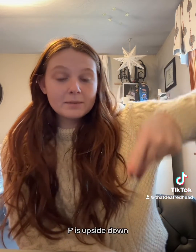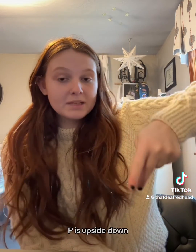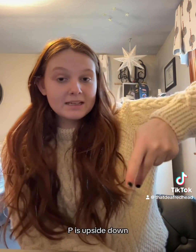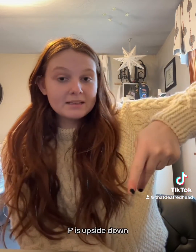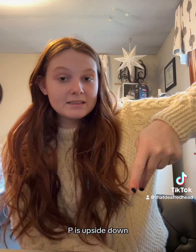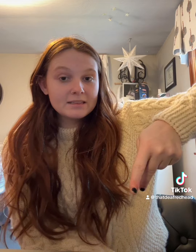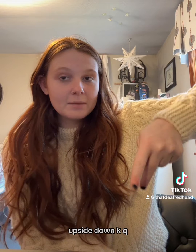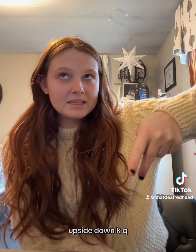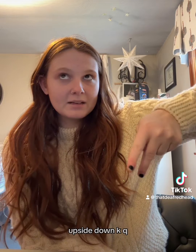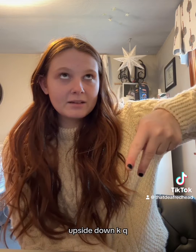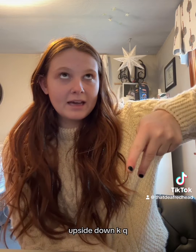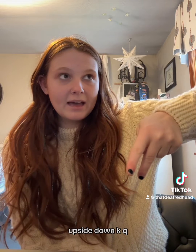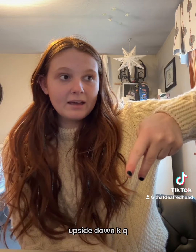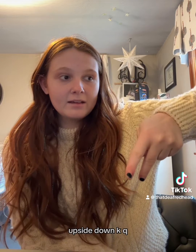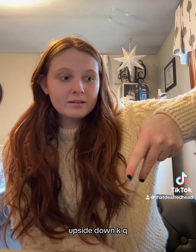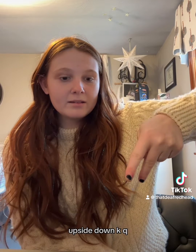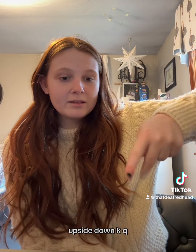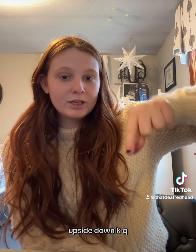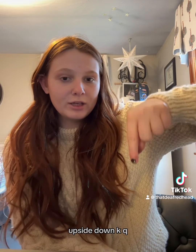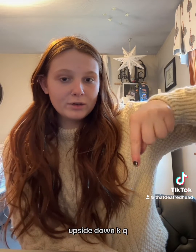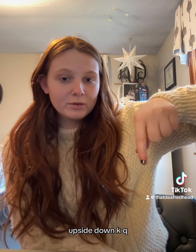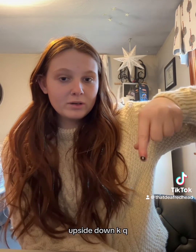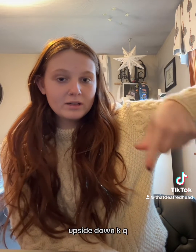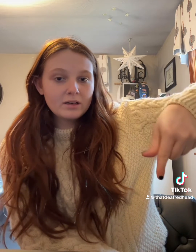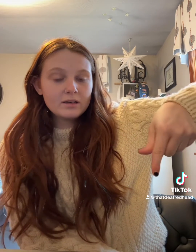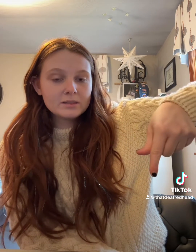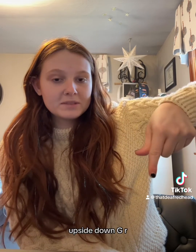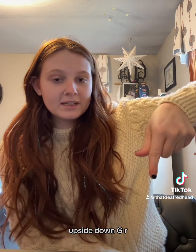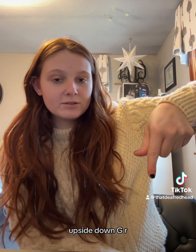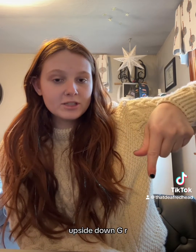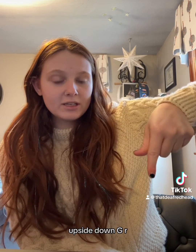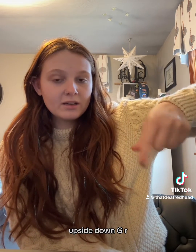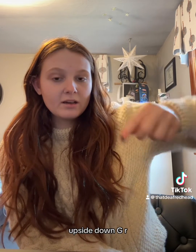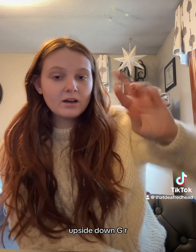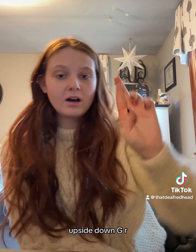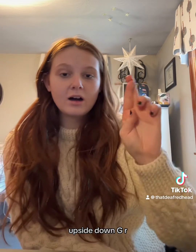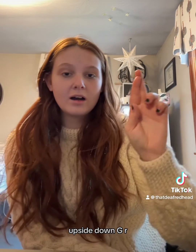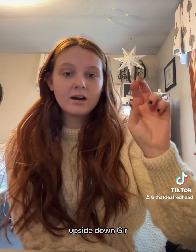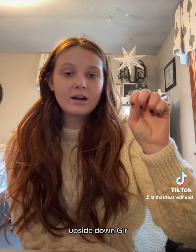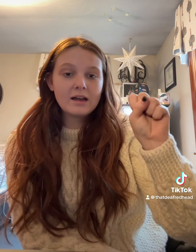upside down K, Q is upside down G, R,